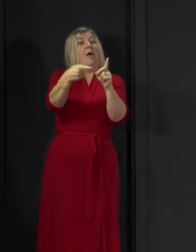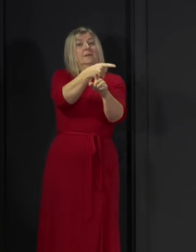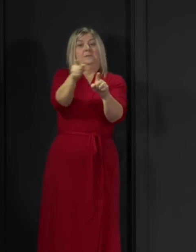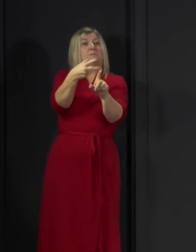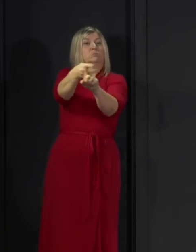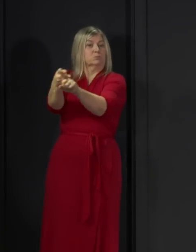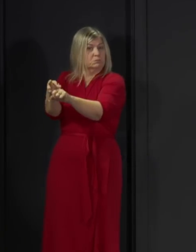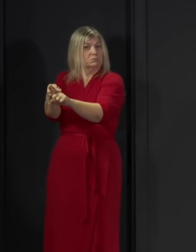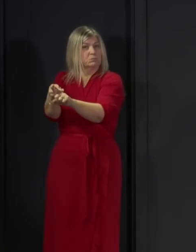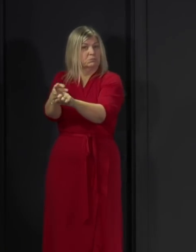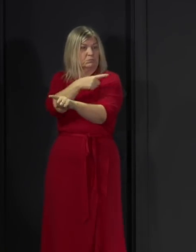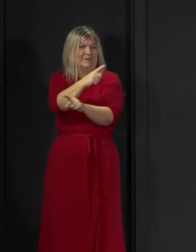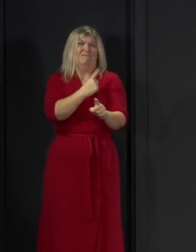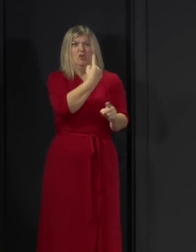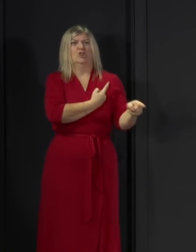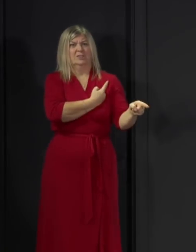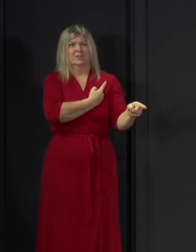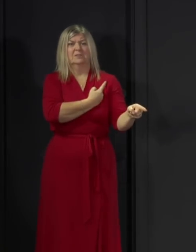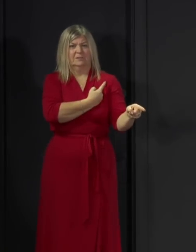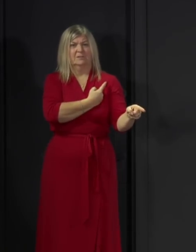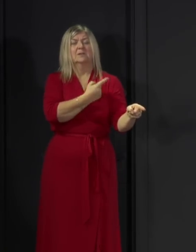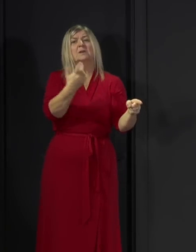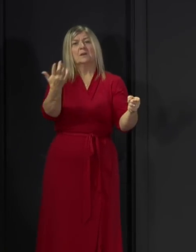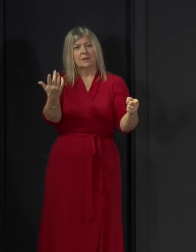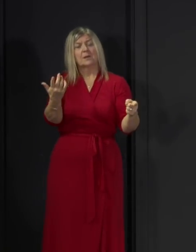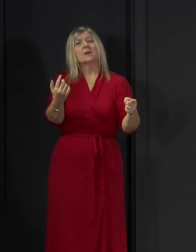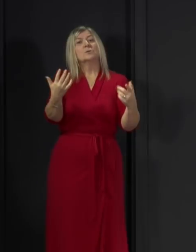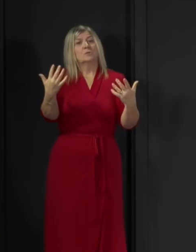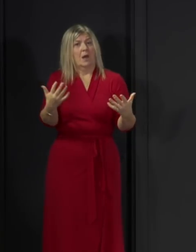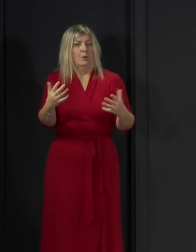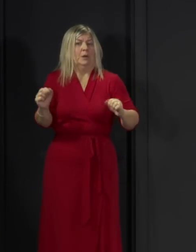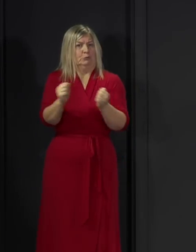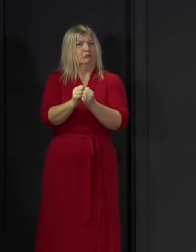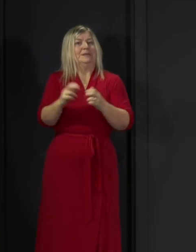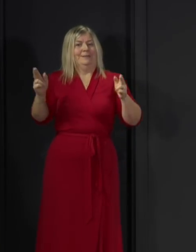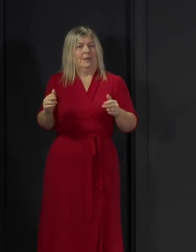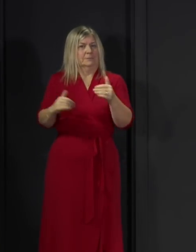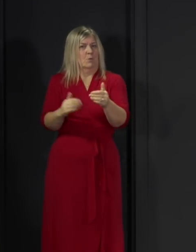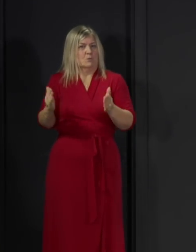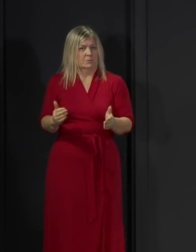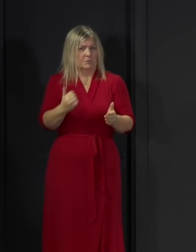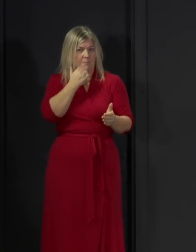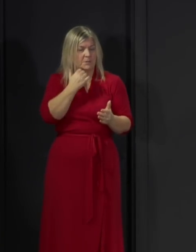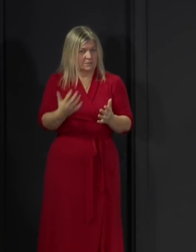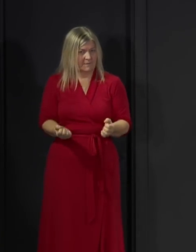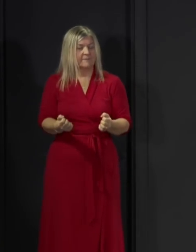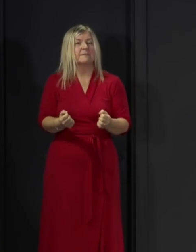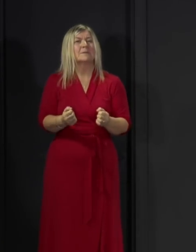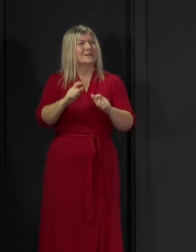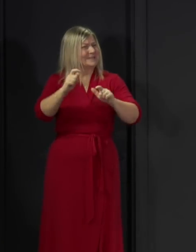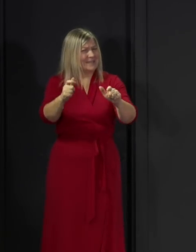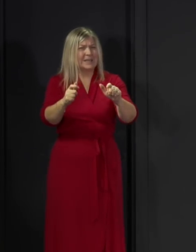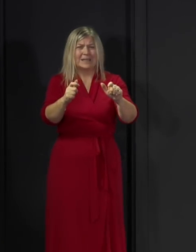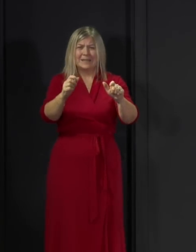to pack down the vaccines, which we have now. But clearly there are still some complications in terms of the